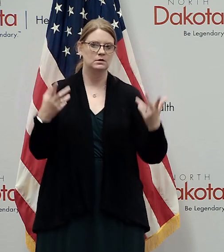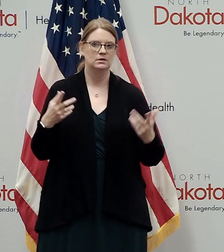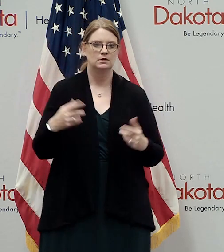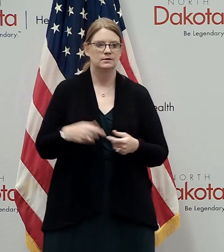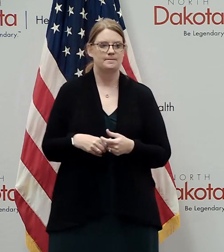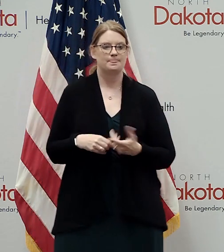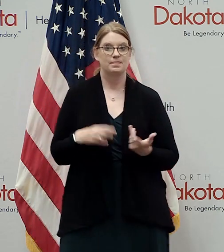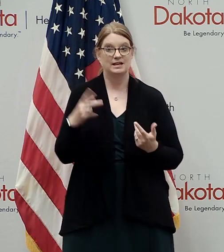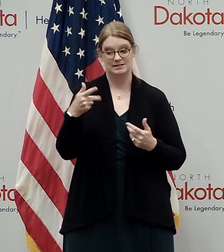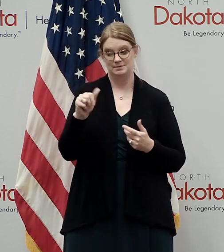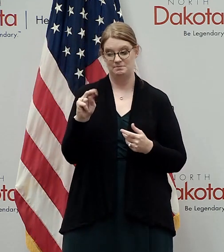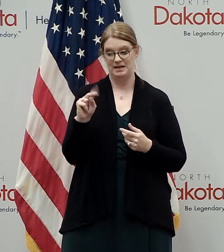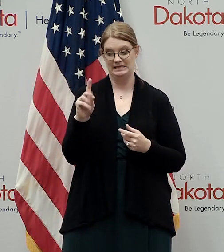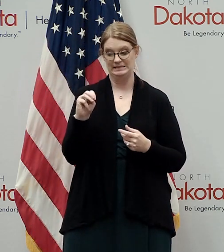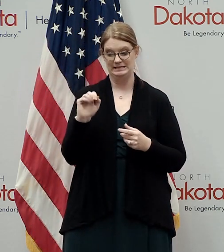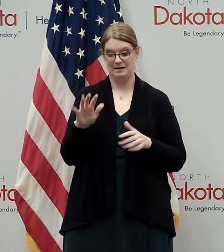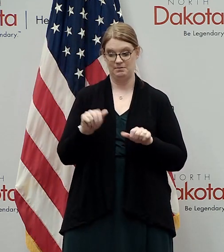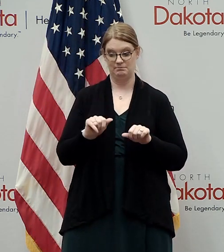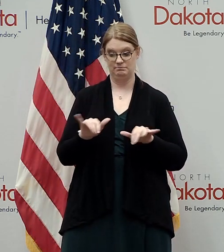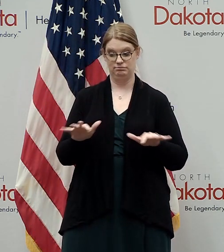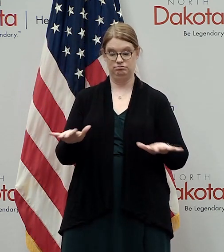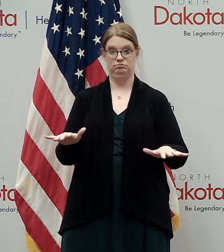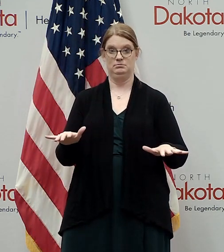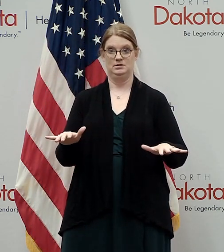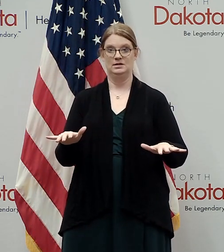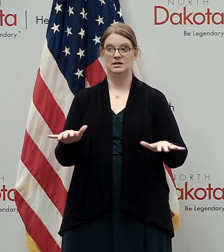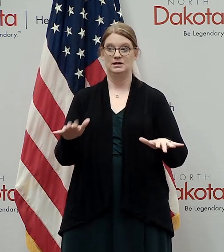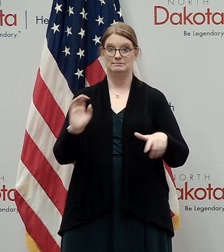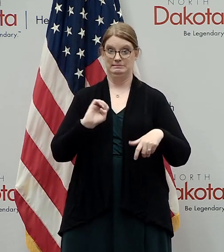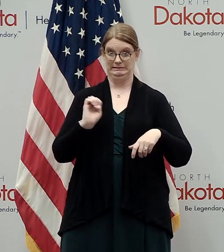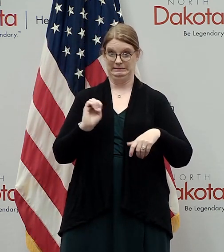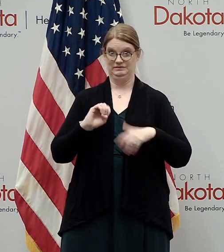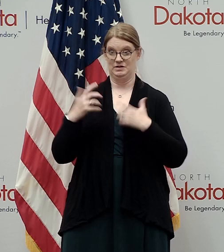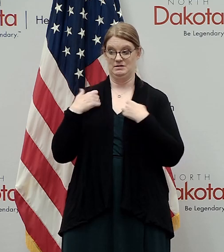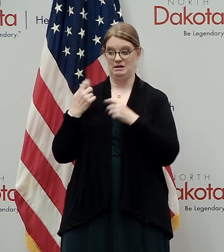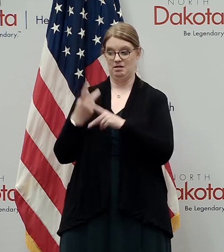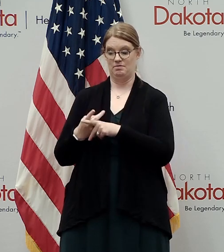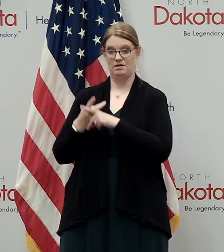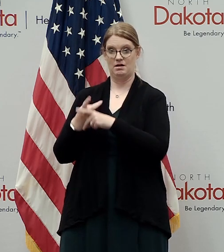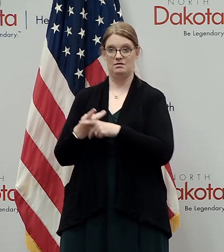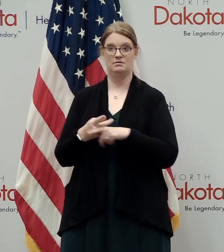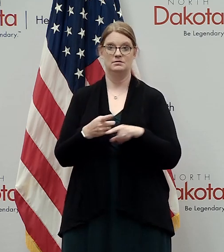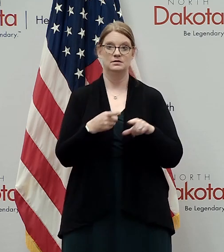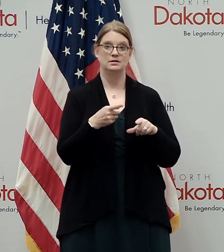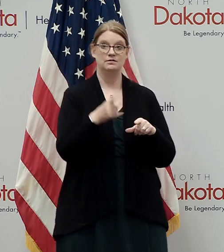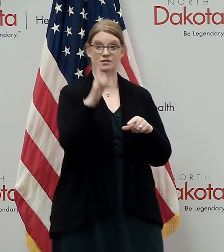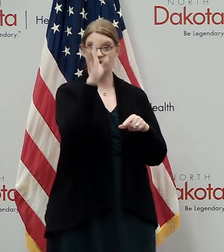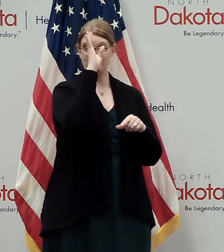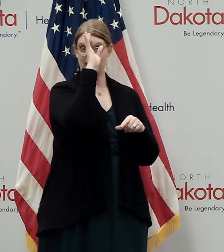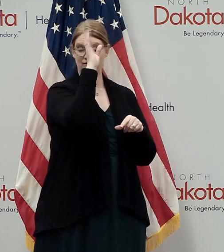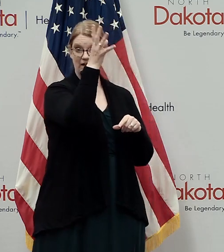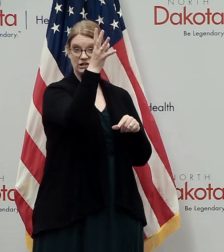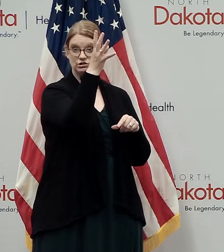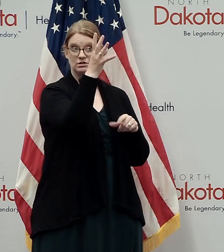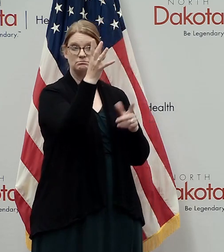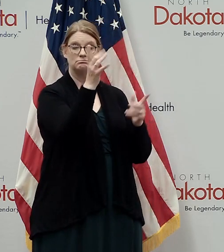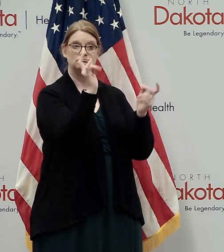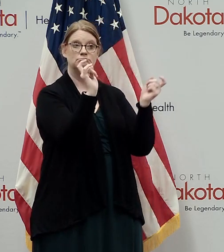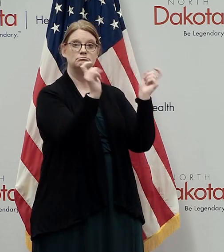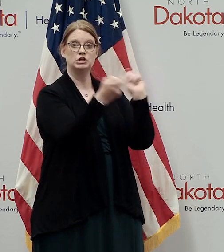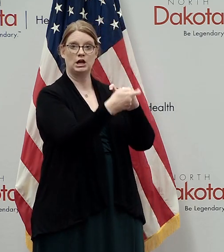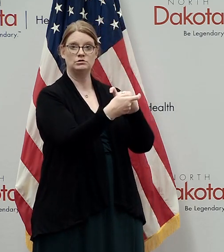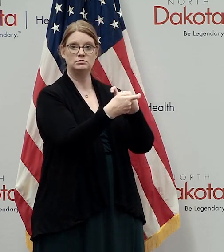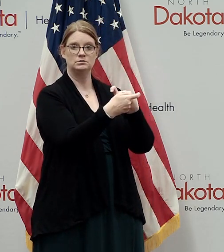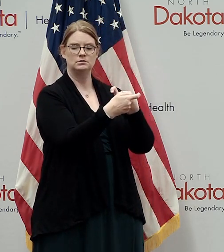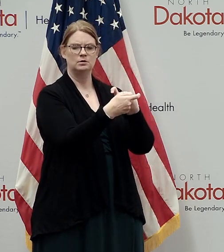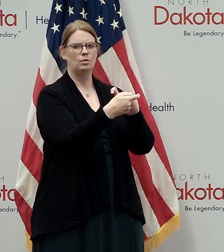crisis called the pandemic. It's a crisis from a healthcare standpoint, but from a reinvention, transformation, it is